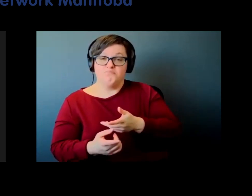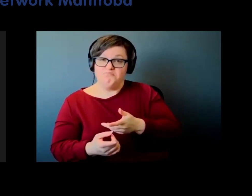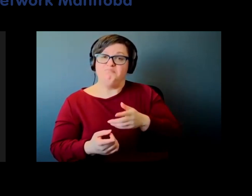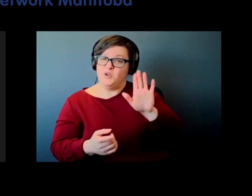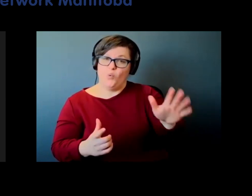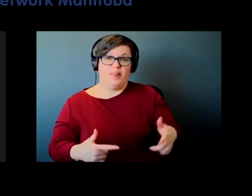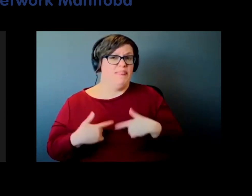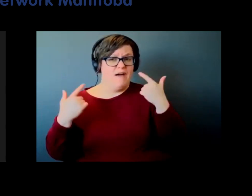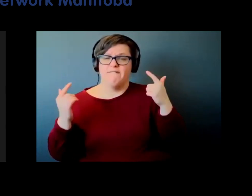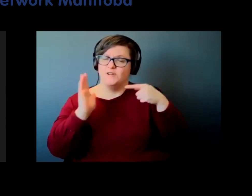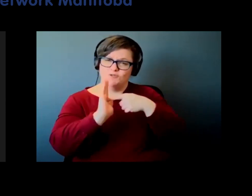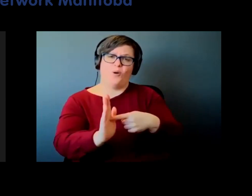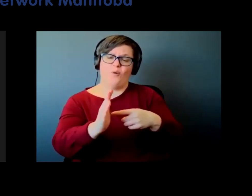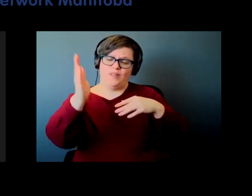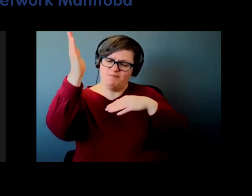it's like the perfect